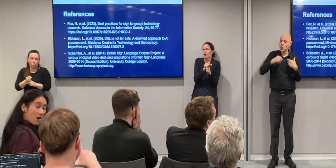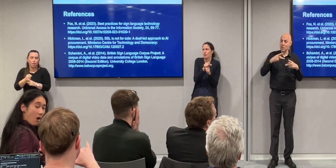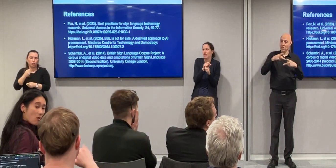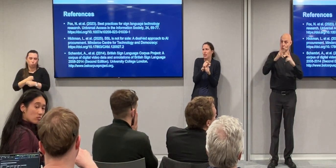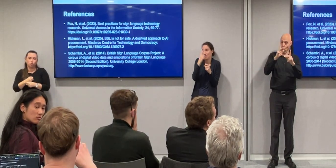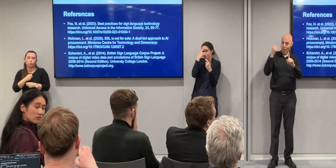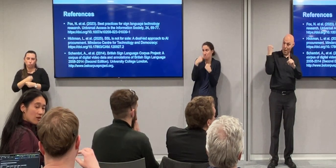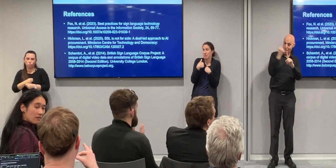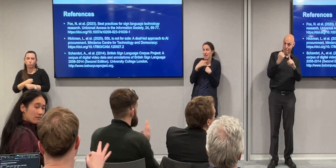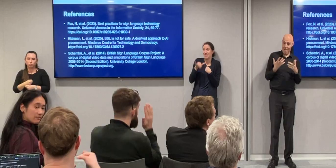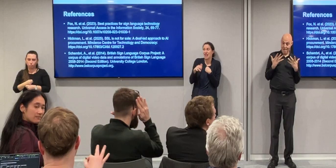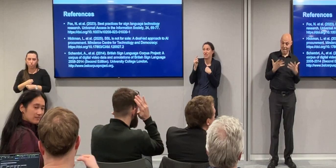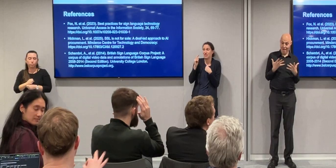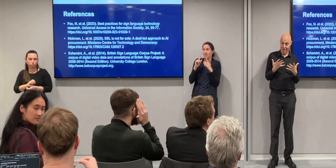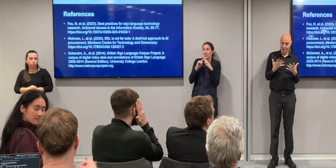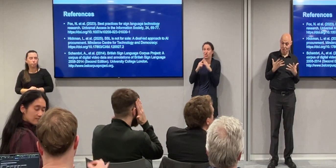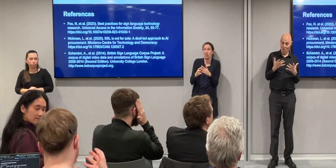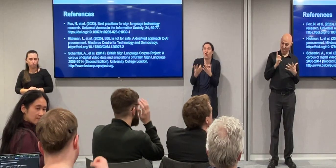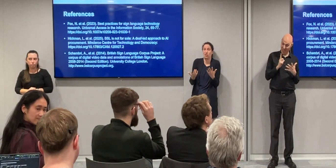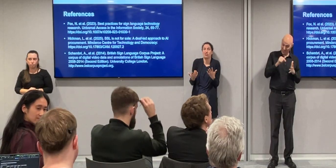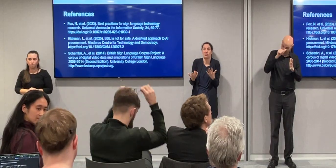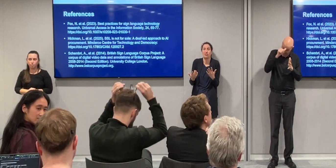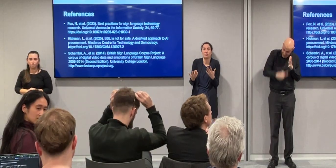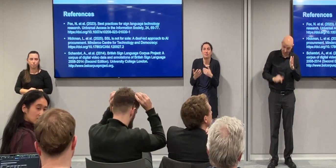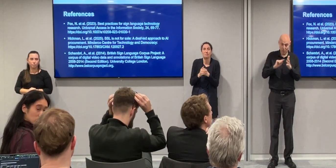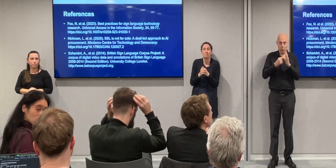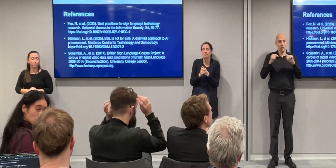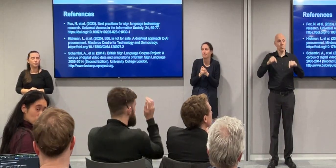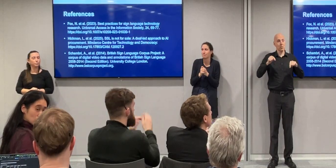me, that's the starting point. That makes sense. Thank you.